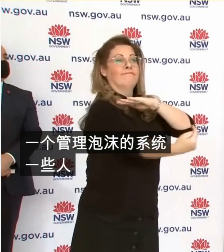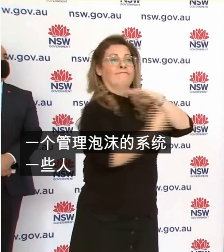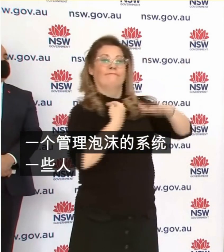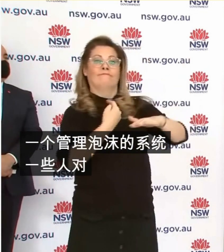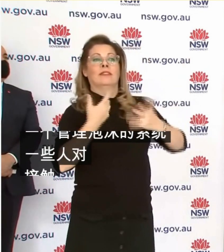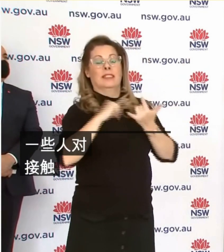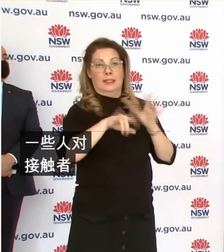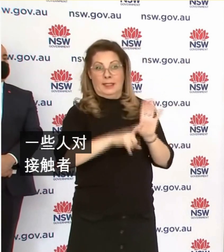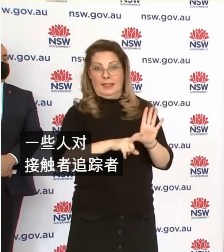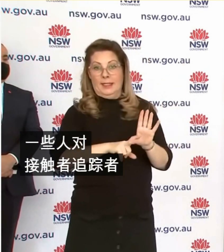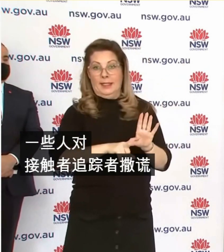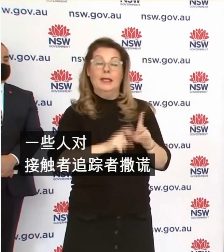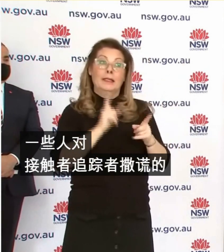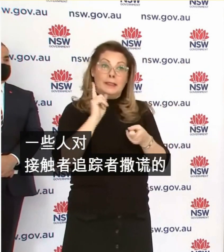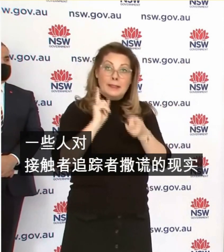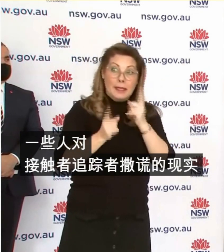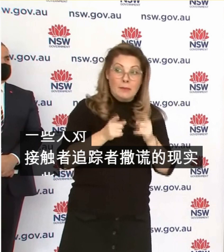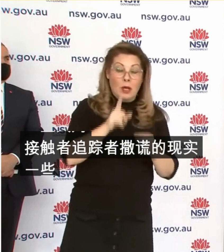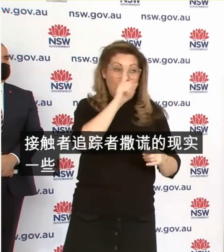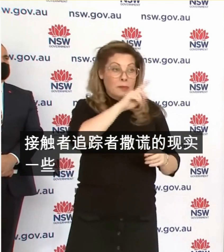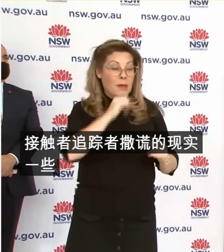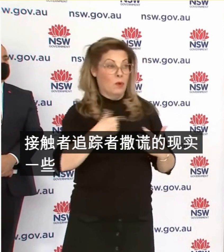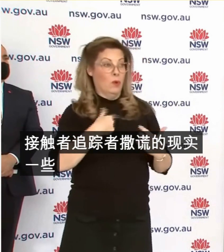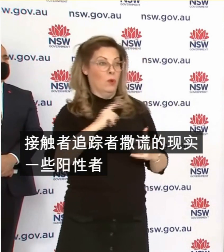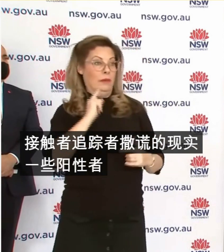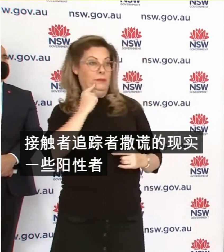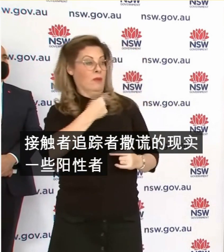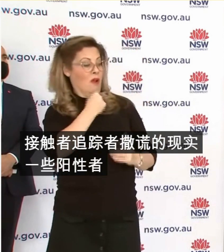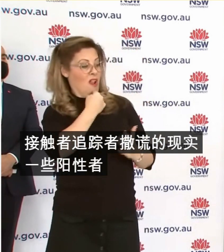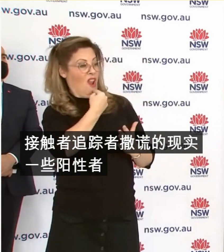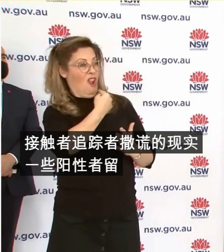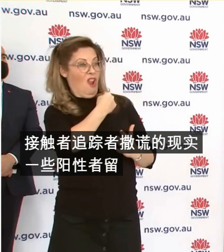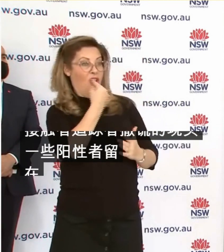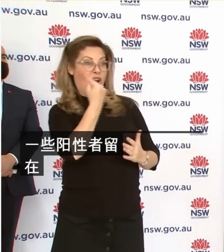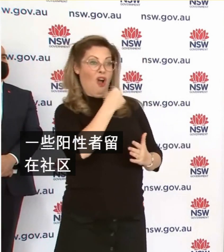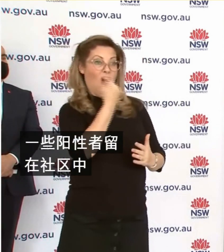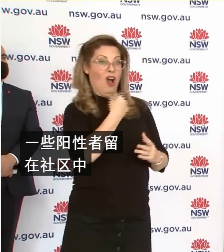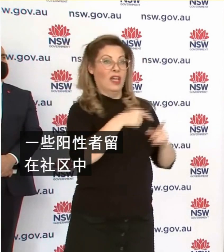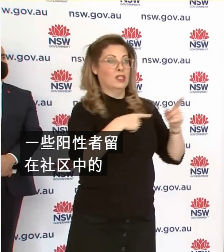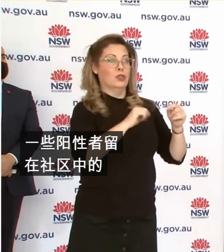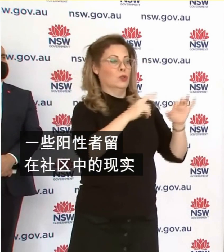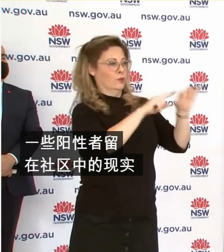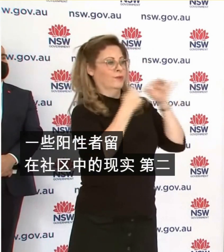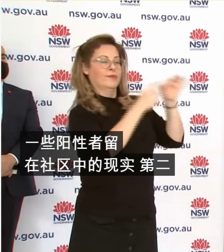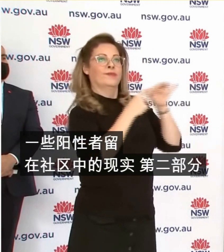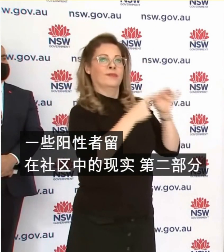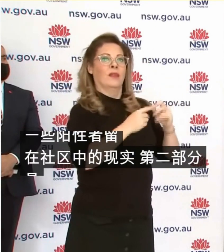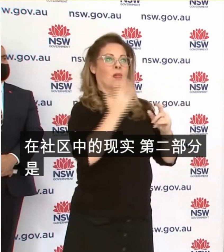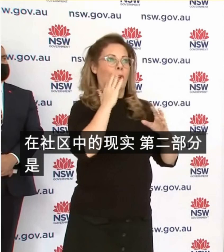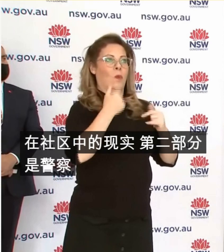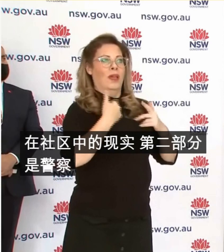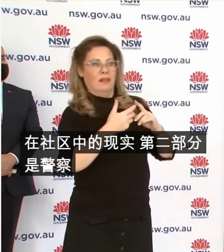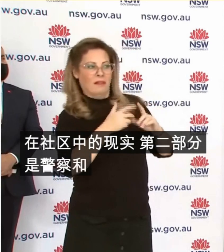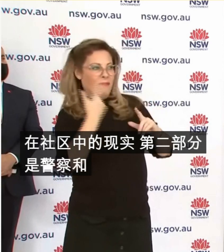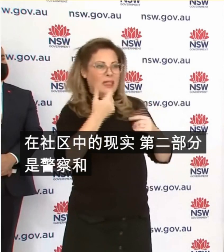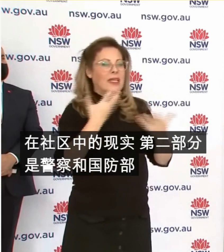reality that some people are lying to contact tracers, the reality that some people who are positives are staying out in the community. The second part